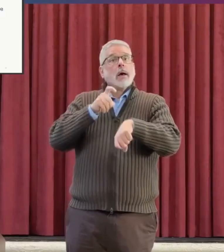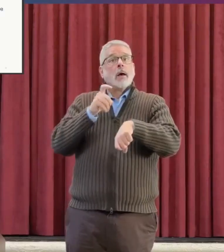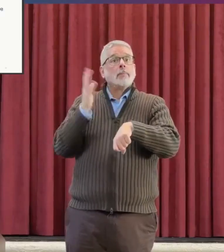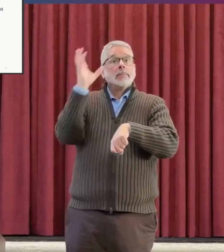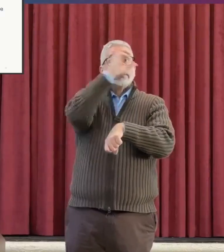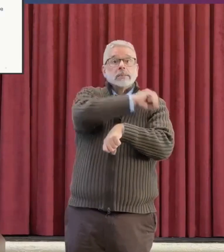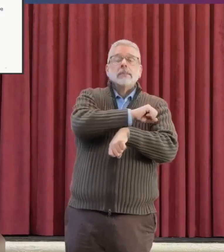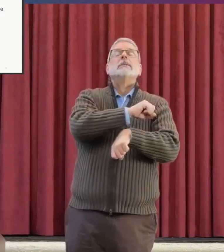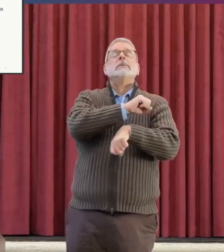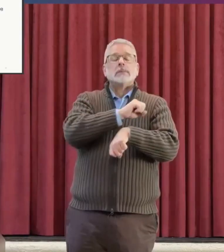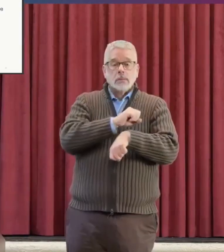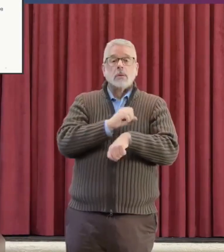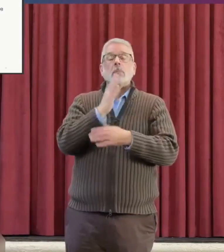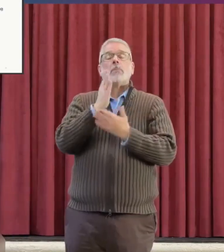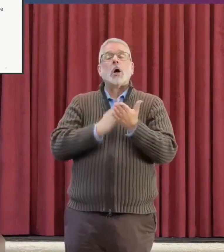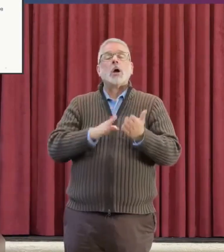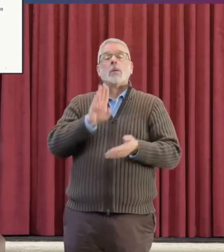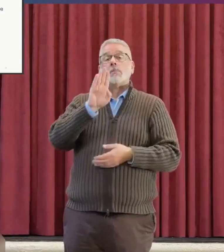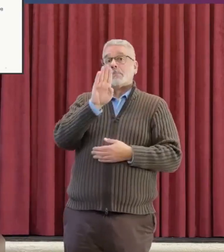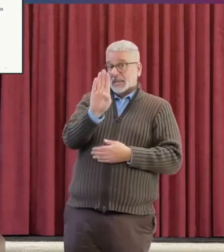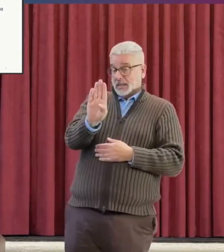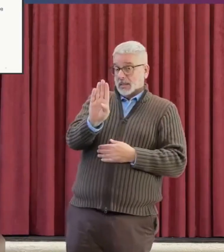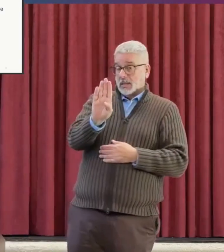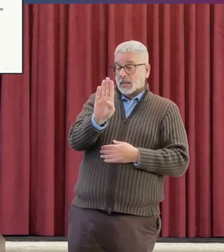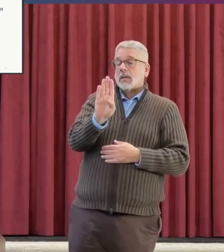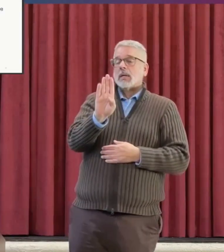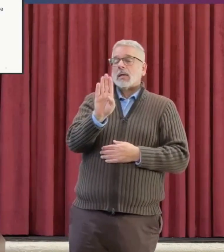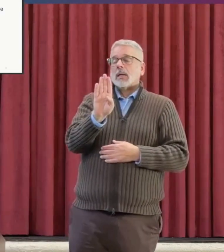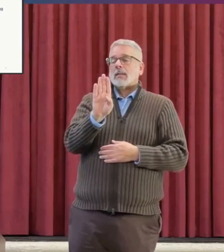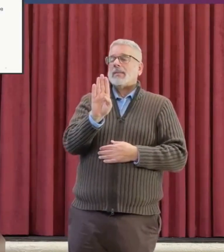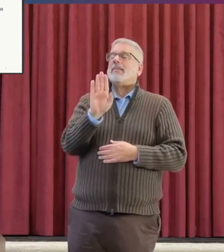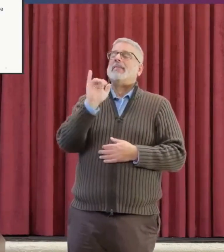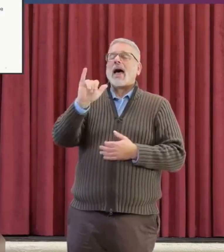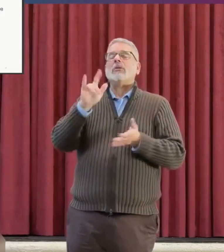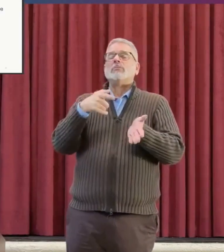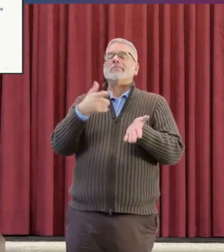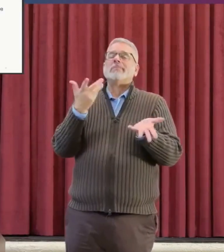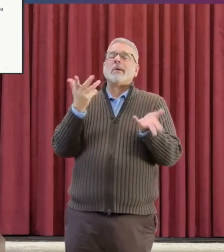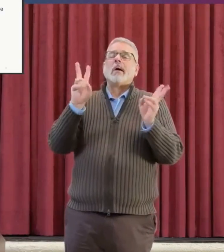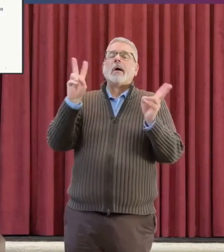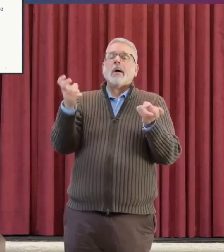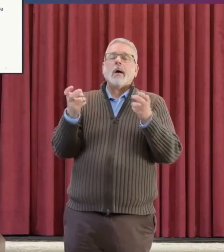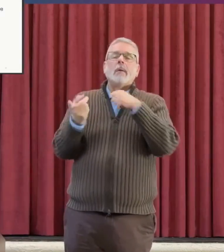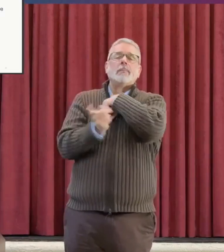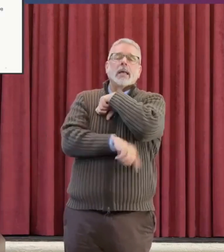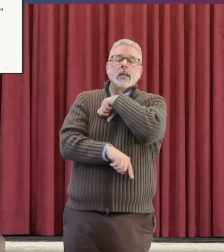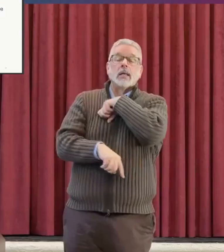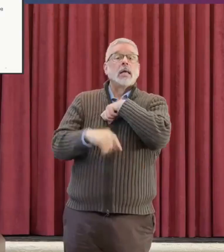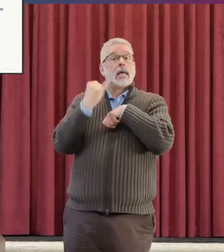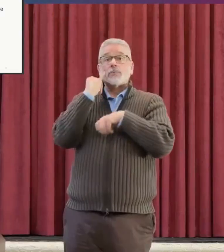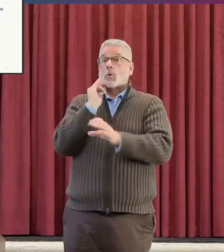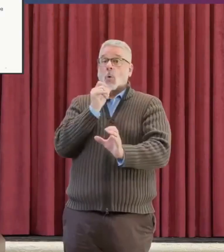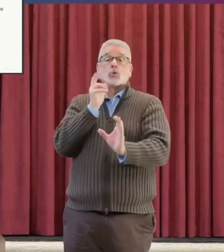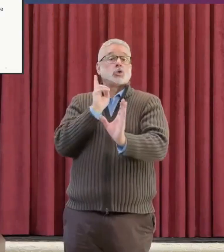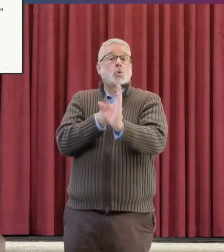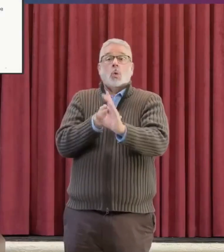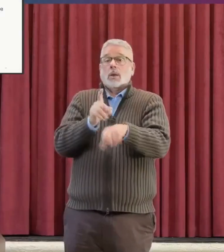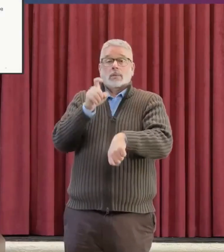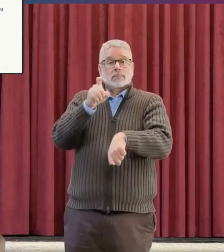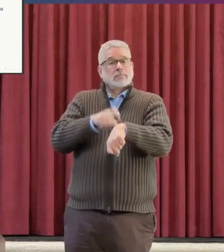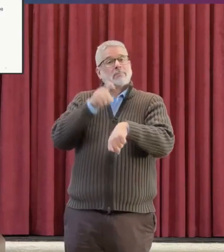So Part B is the one that incur penalties if you don't join Part B at the right